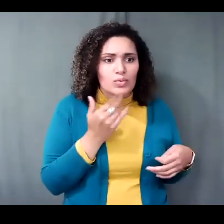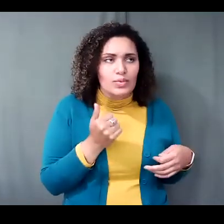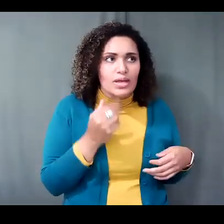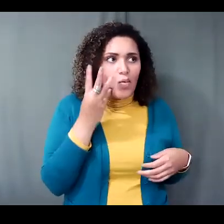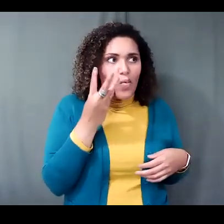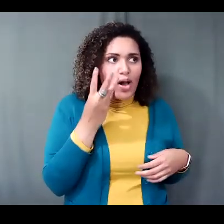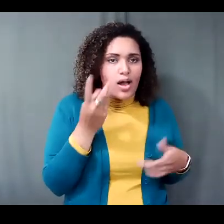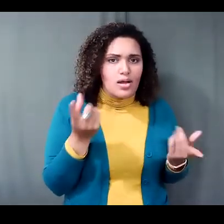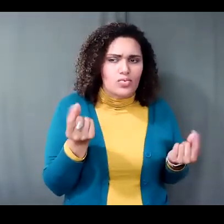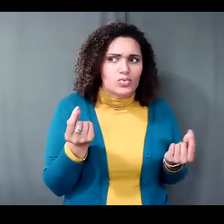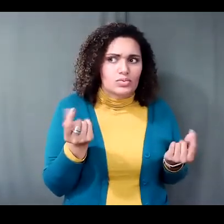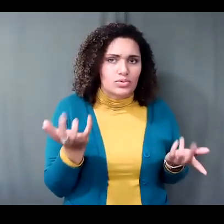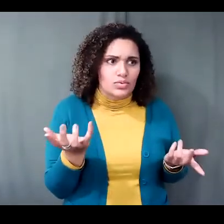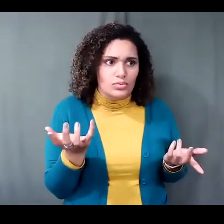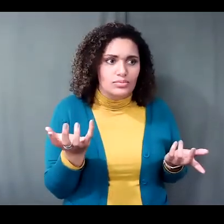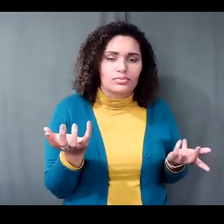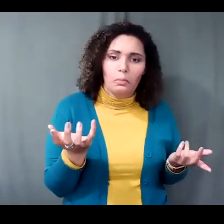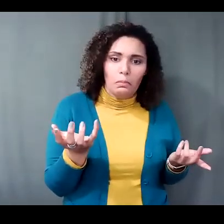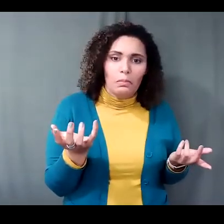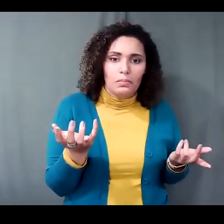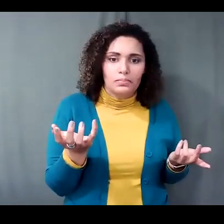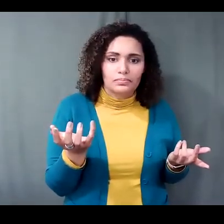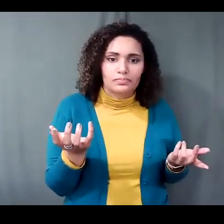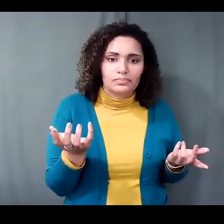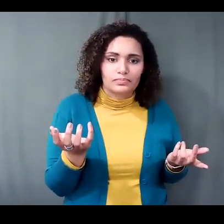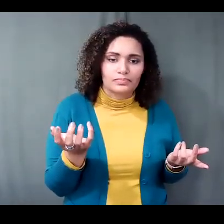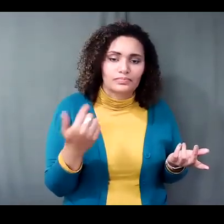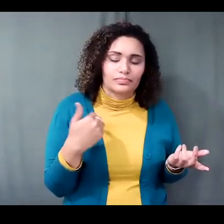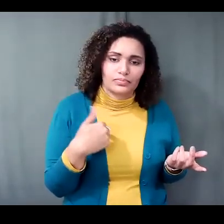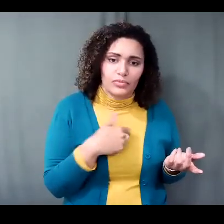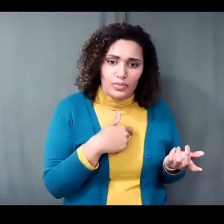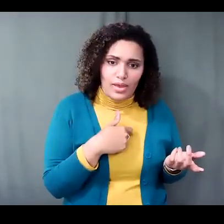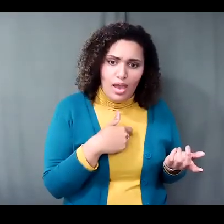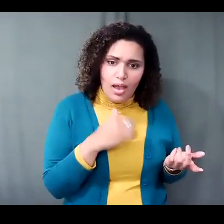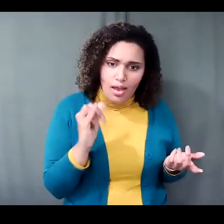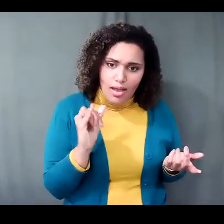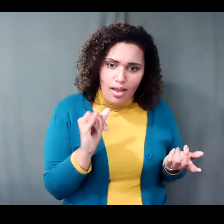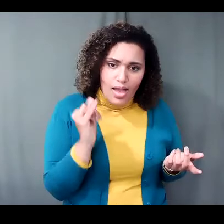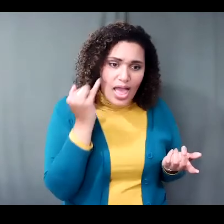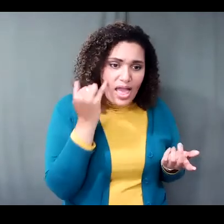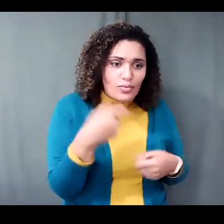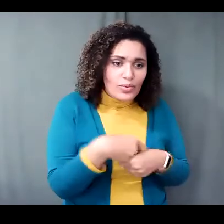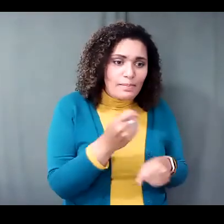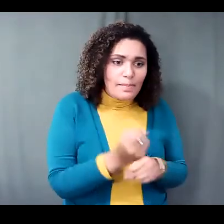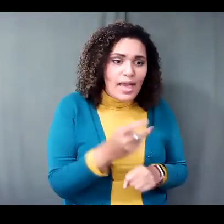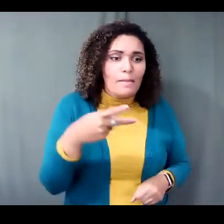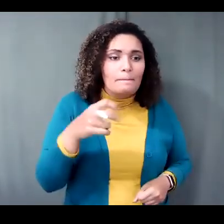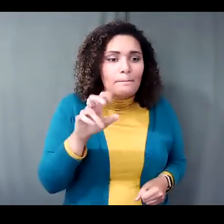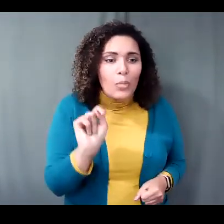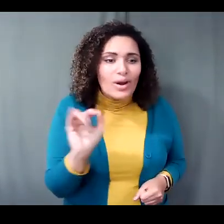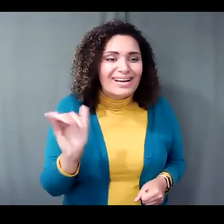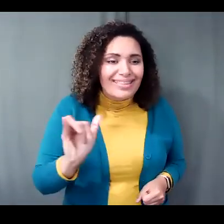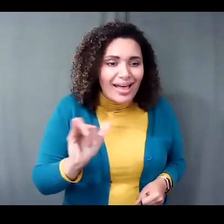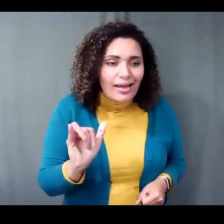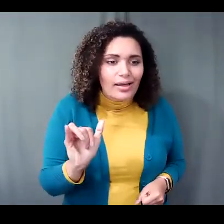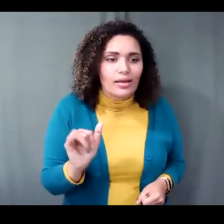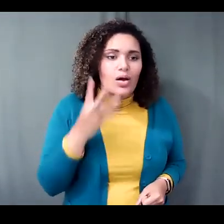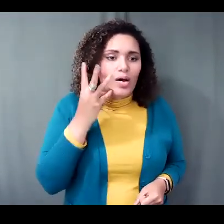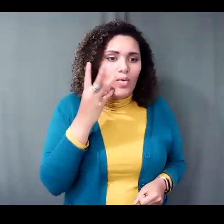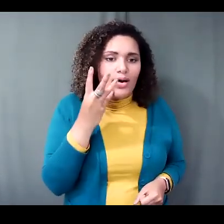What do we do with a sweet wine? And we said, well, what if we try to make a port-like wine of some kind? And we'll get into